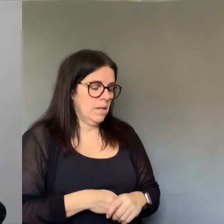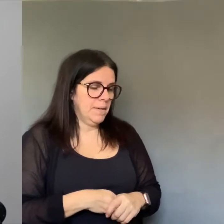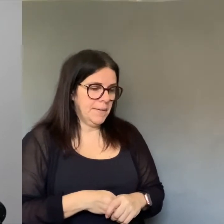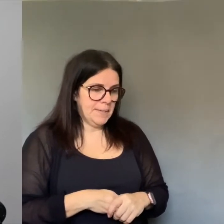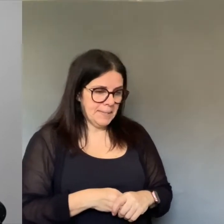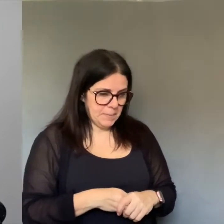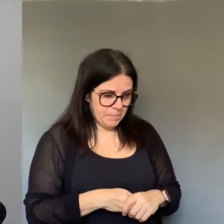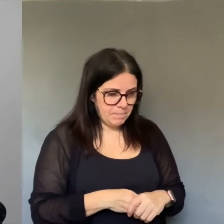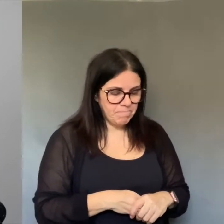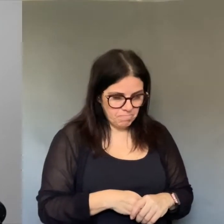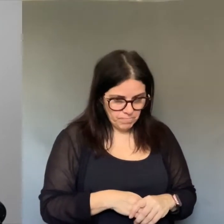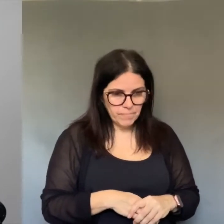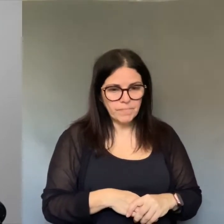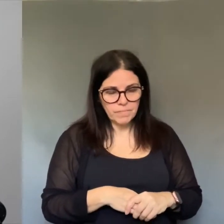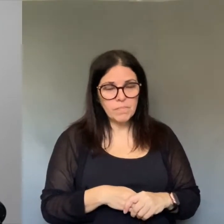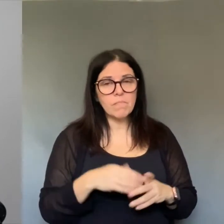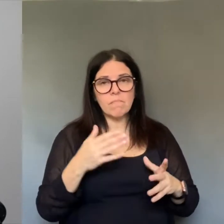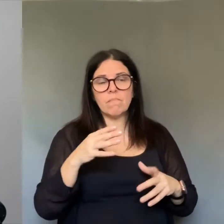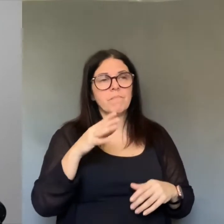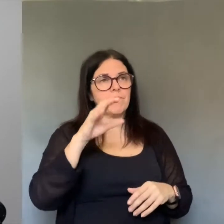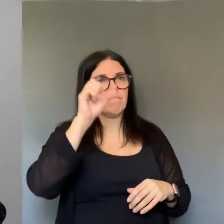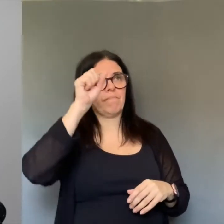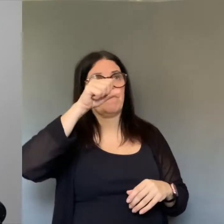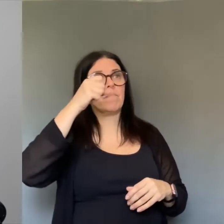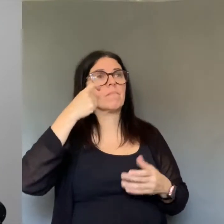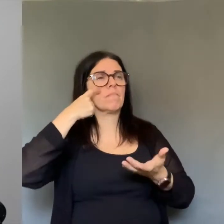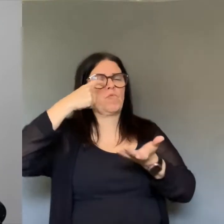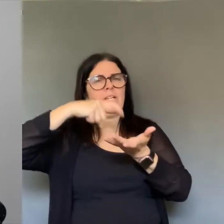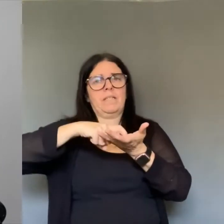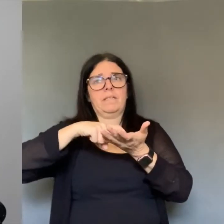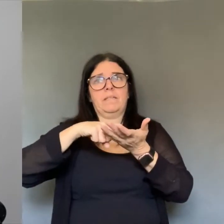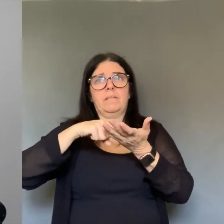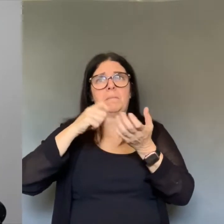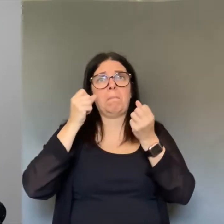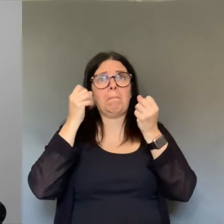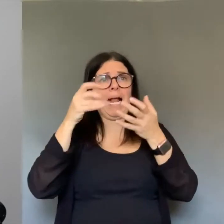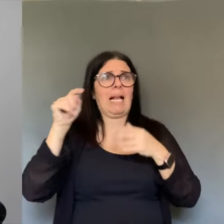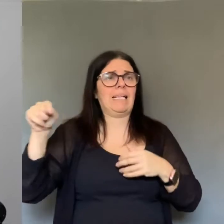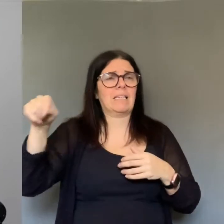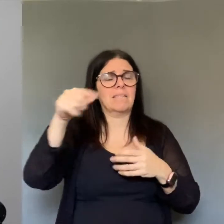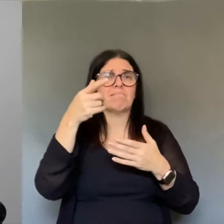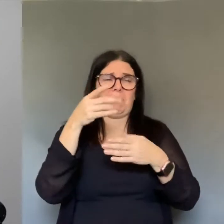you were talking about flattening the curve? Well, I think there is